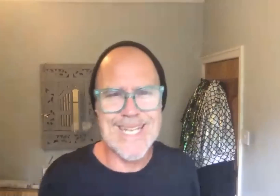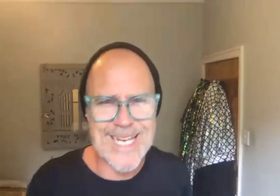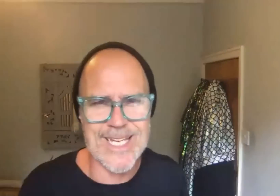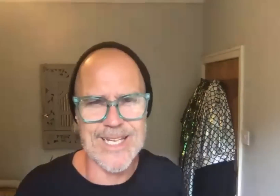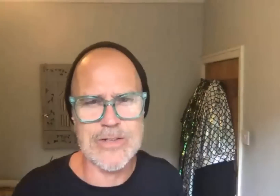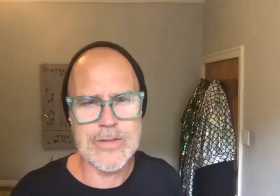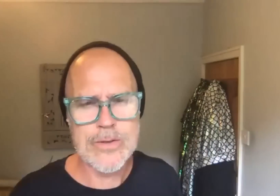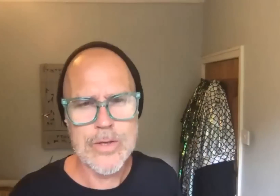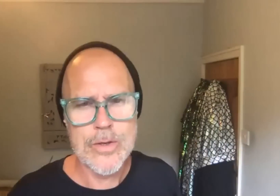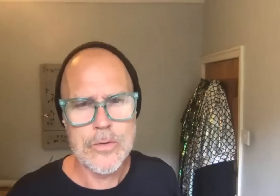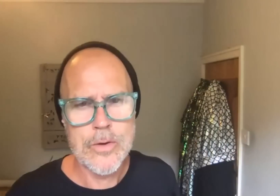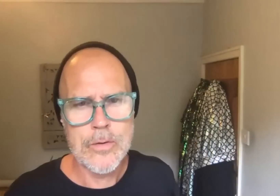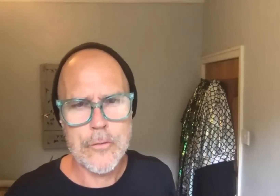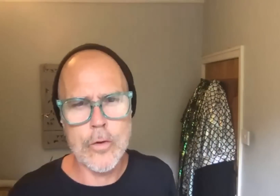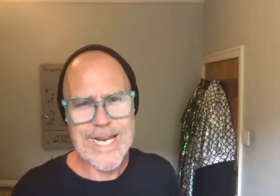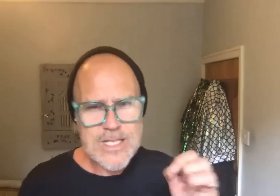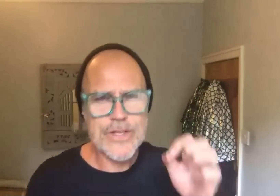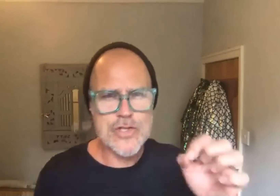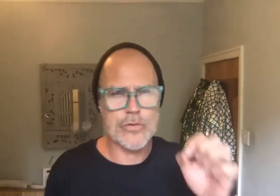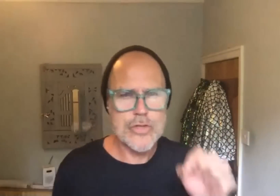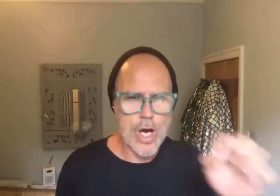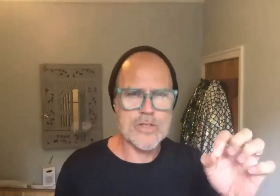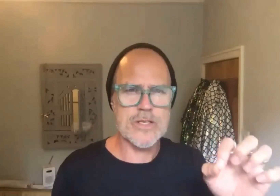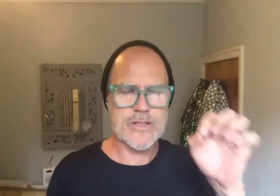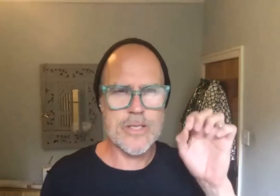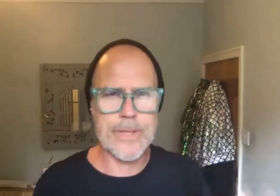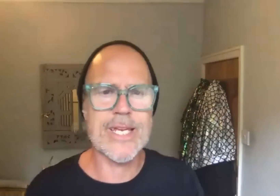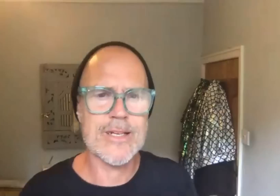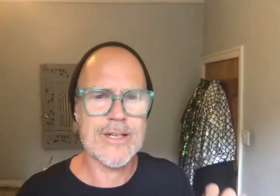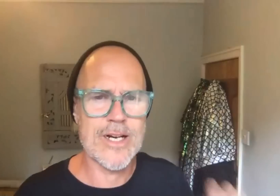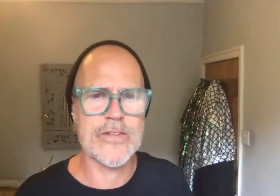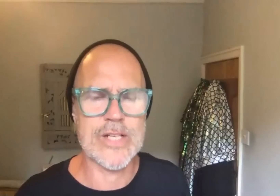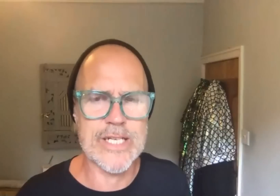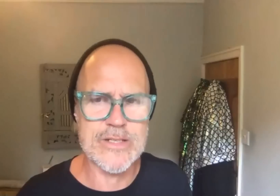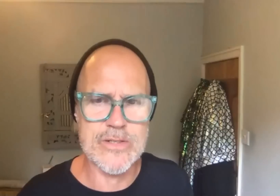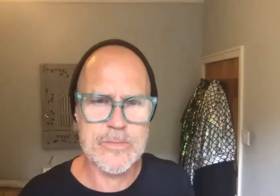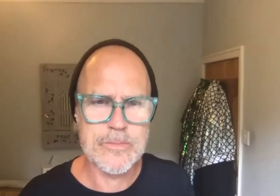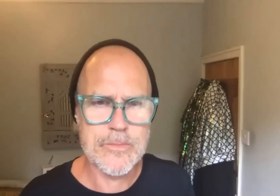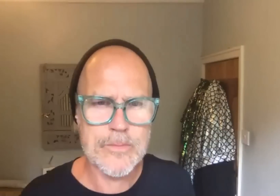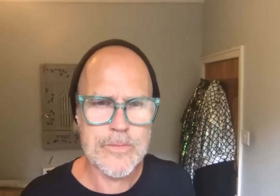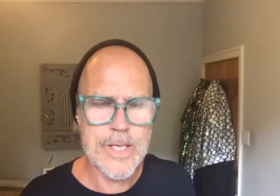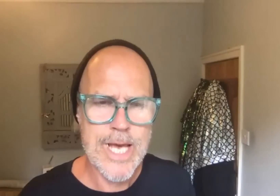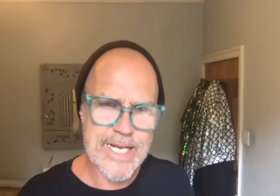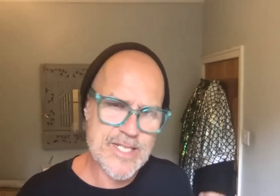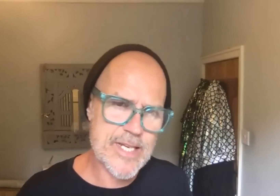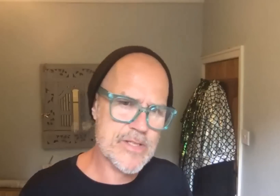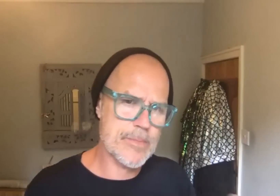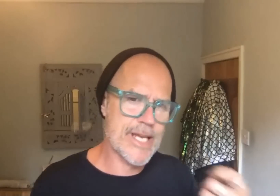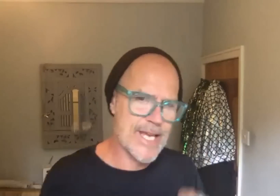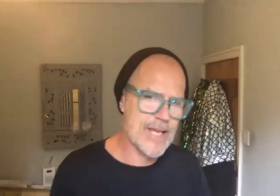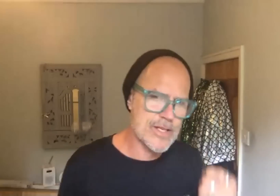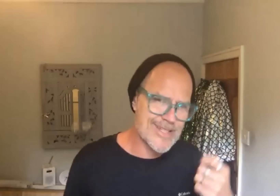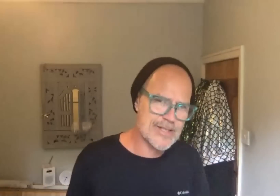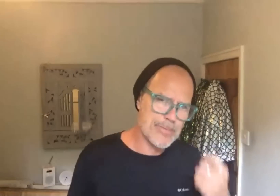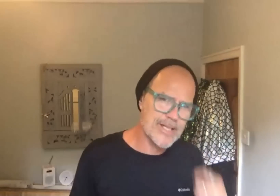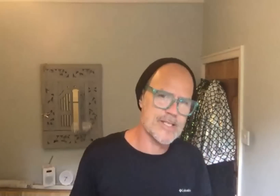the need for individuals not to be isolated. And it seems to me